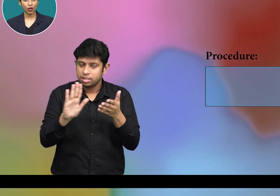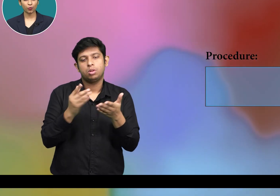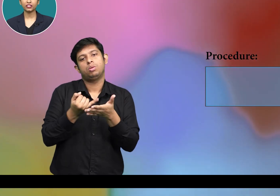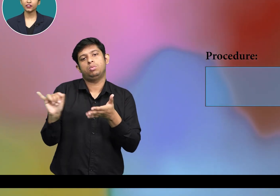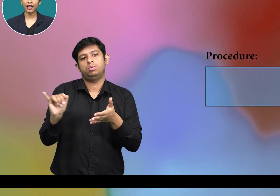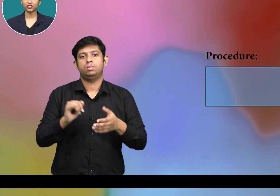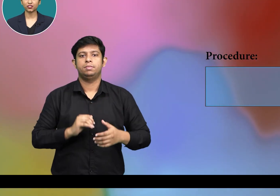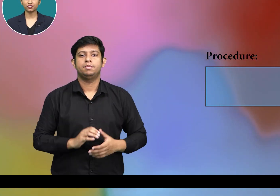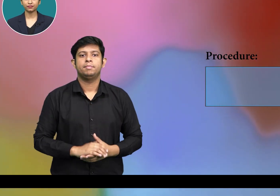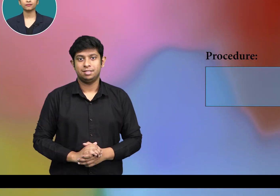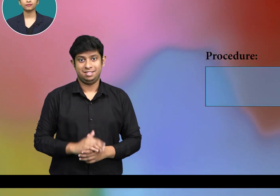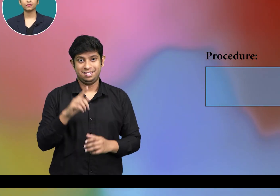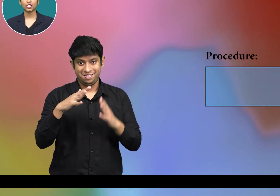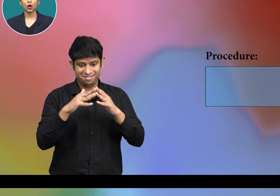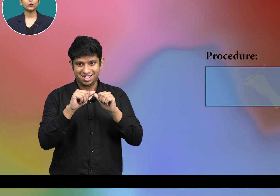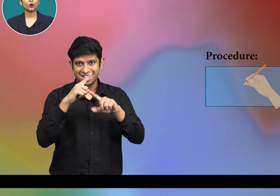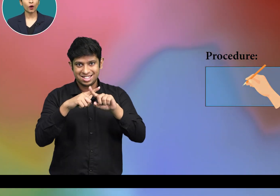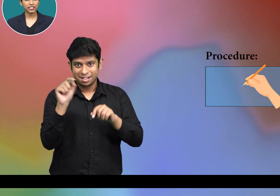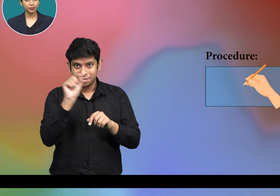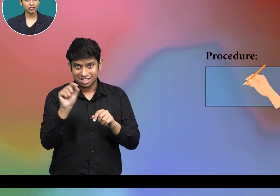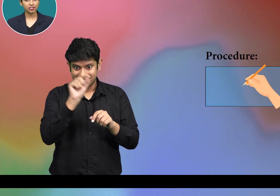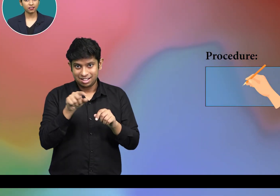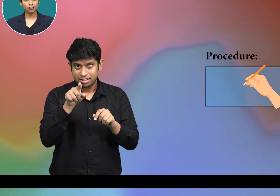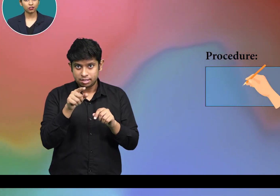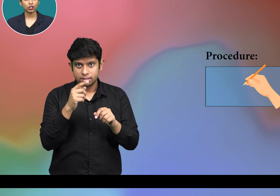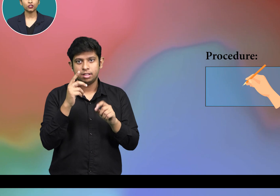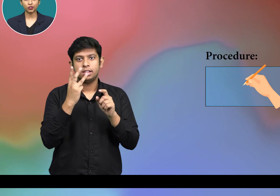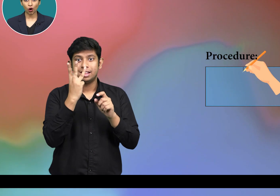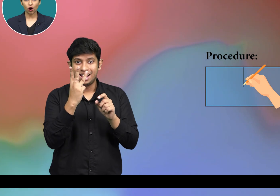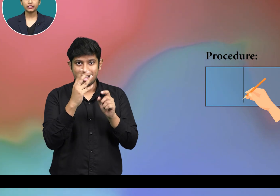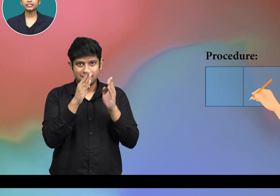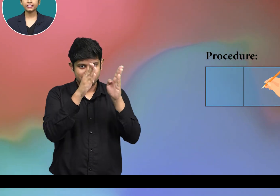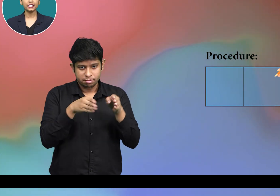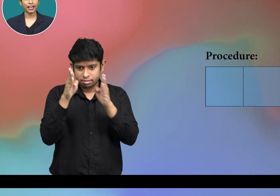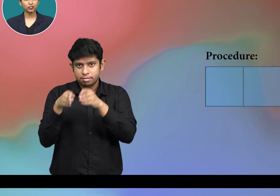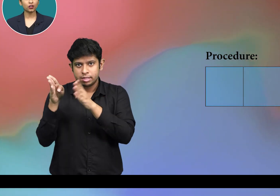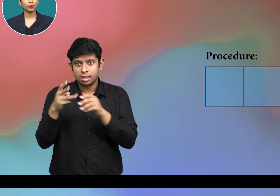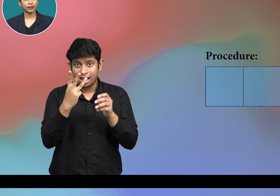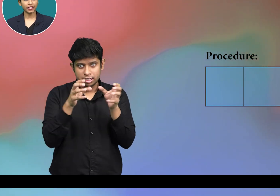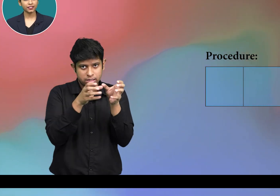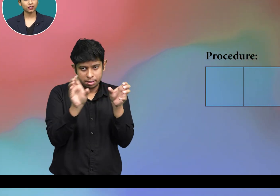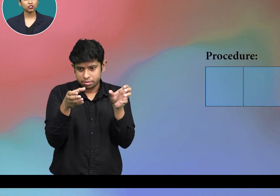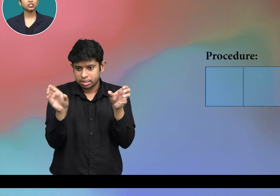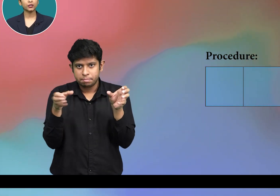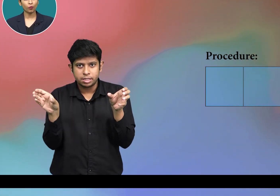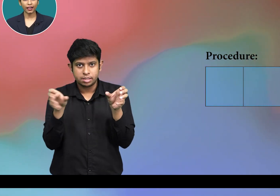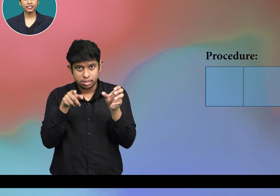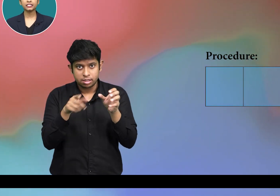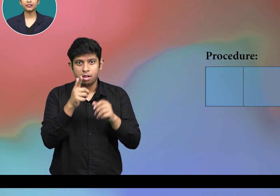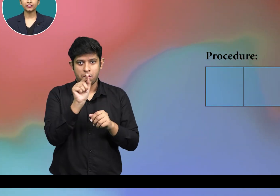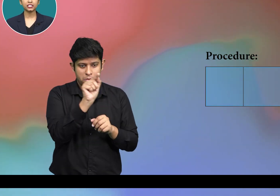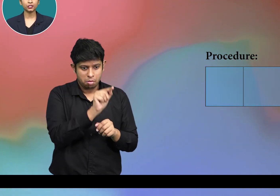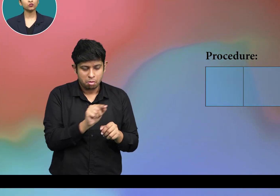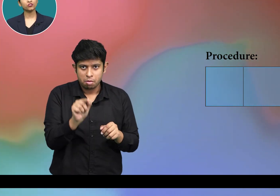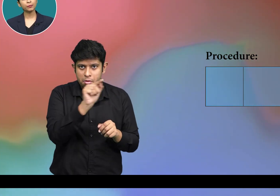interference with the reaction. With a wax pencil, draw 3 lines on the plate to divide